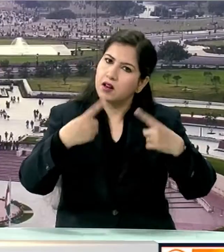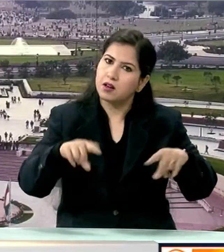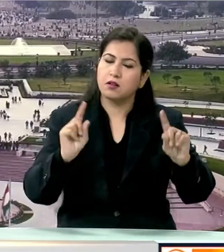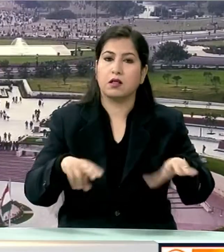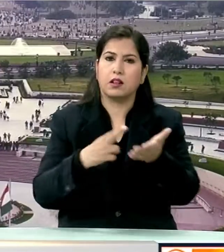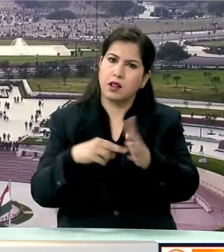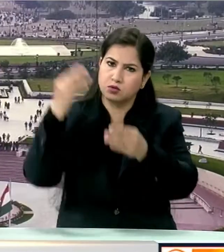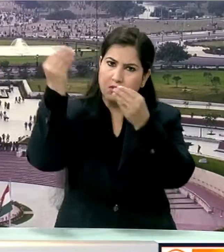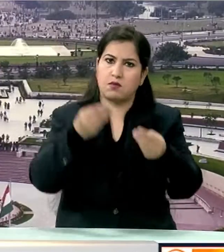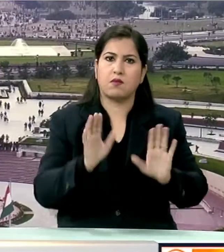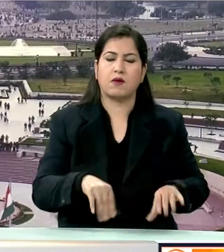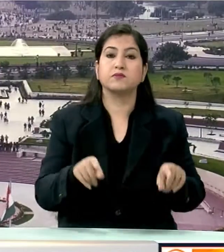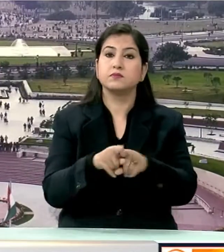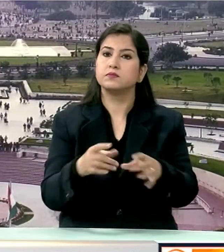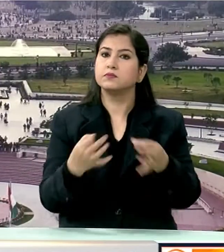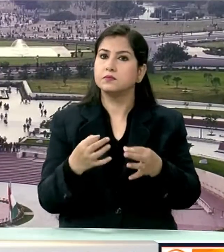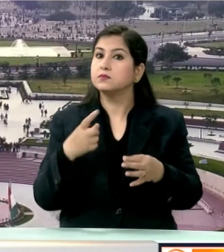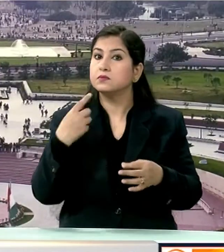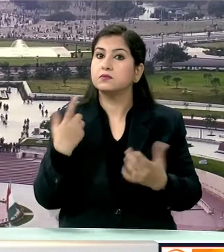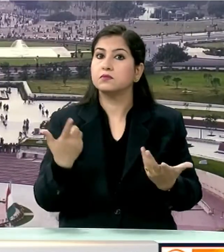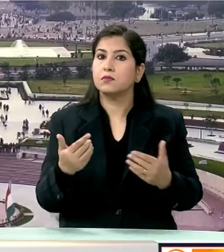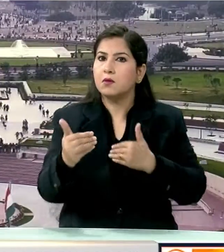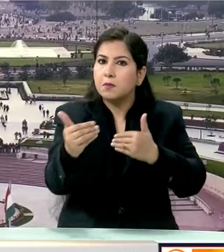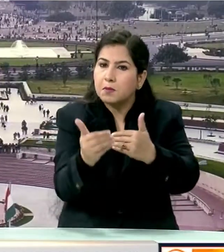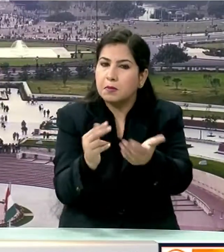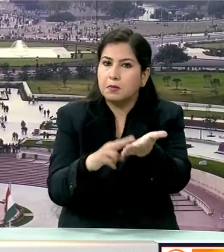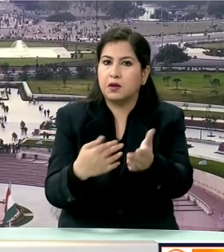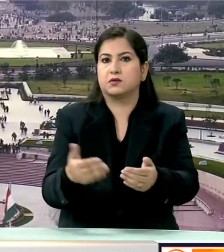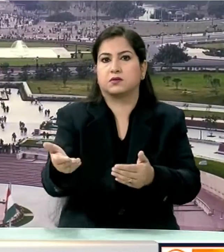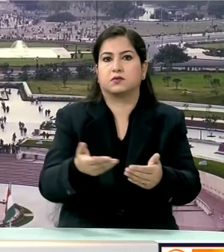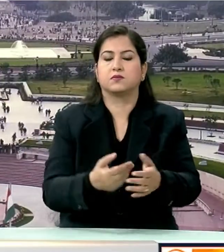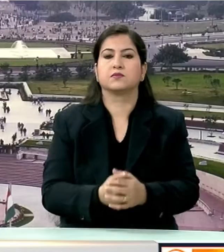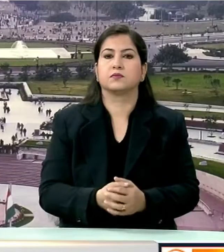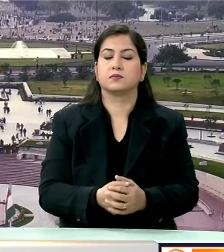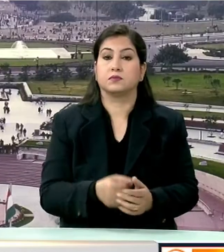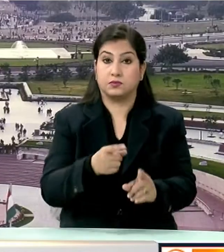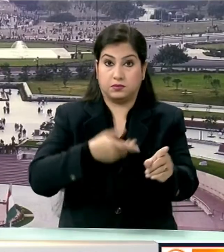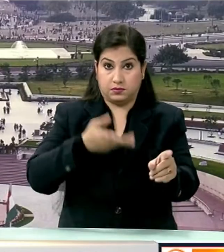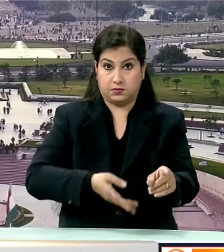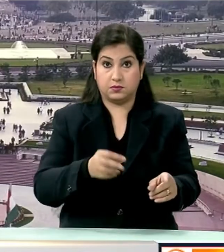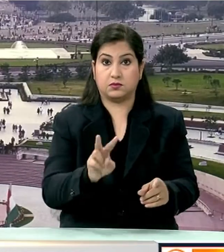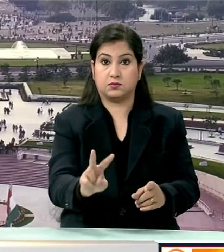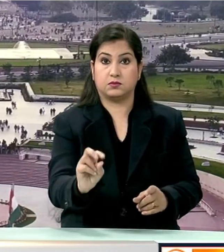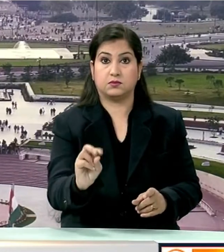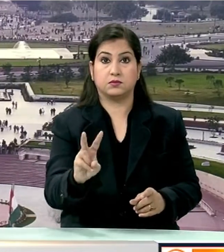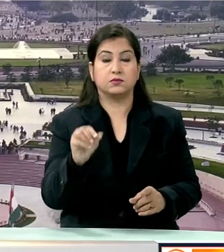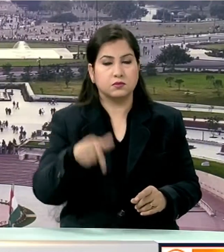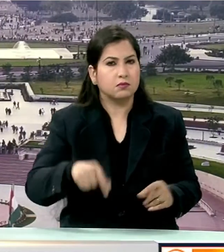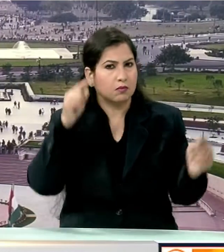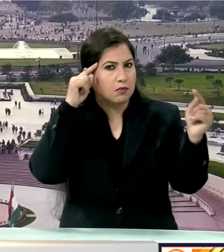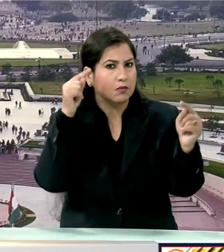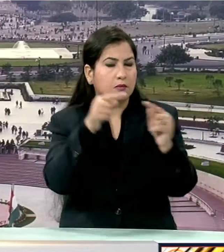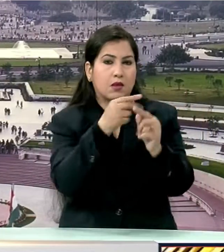livelihoods of people, especially those who live closest to nature. The year 2020, known as